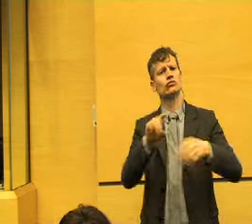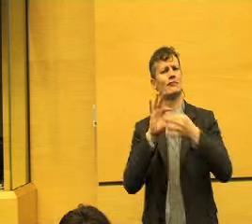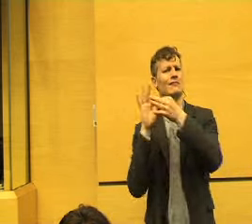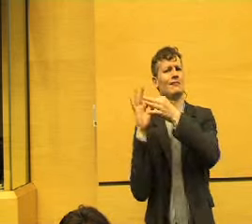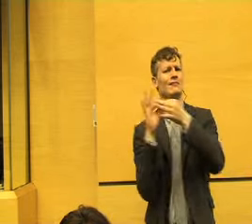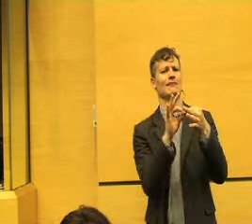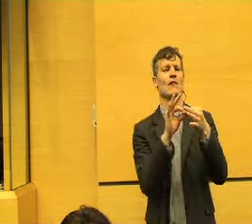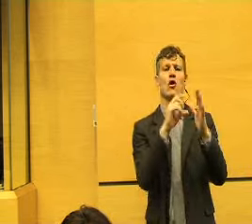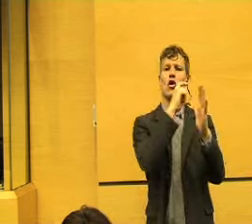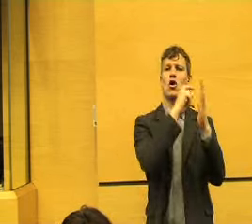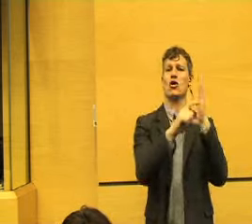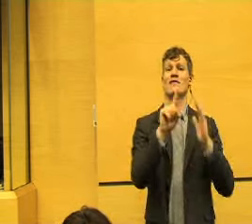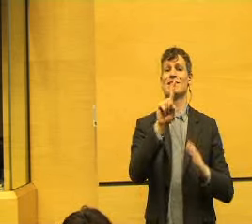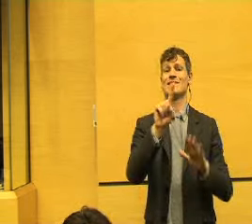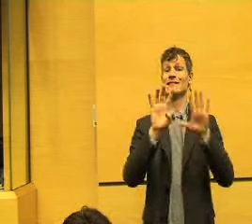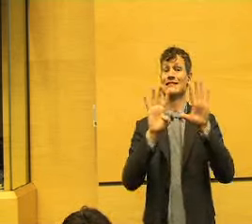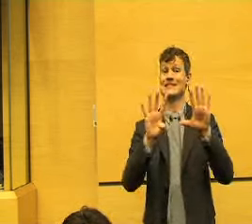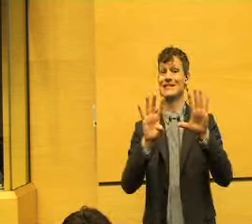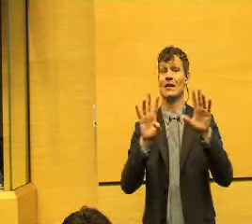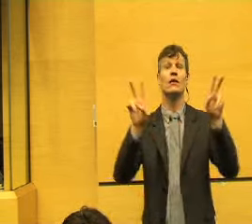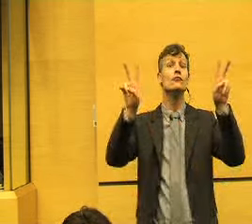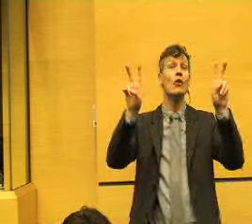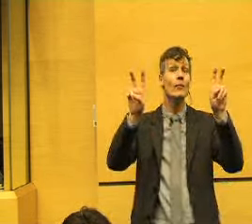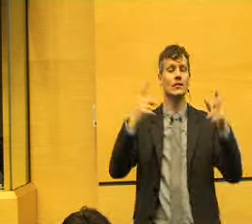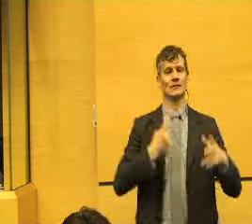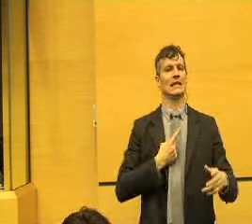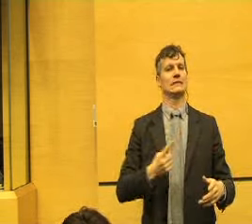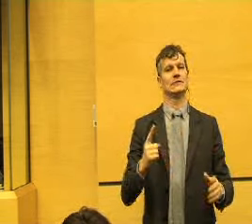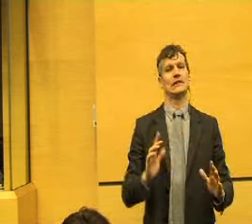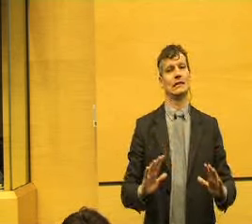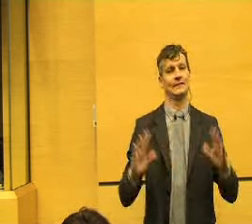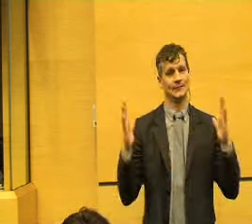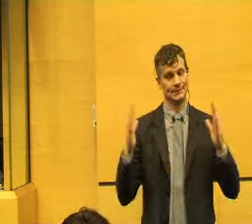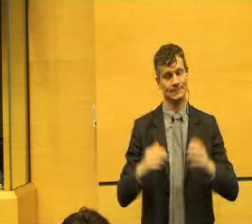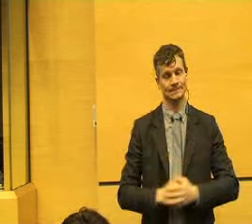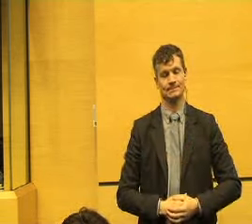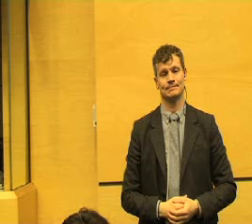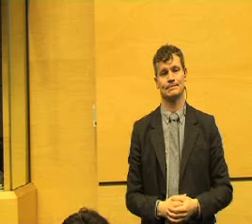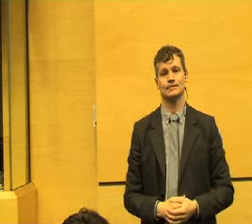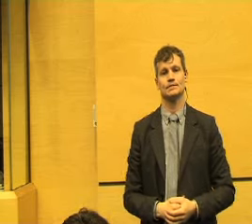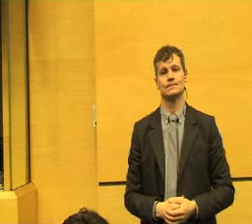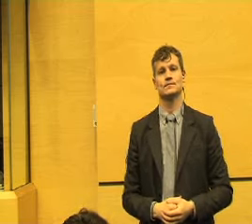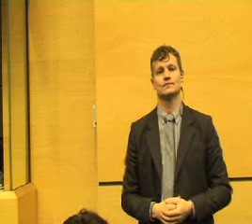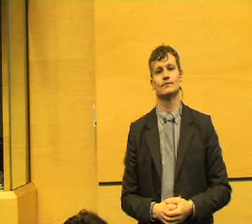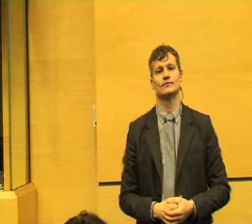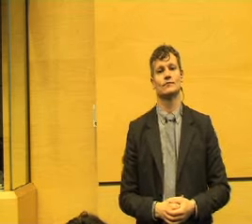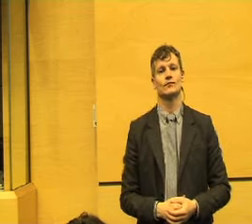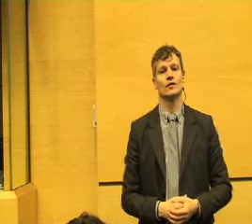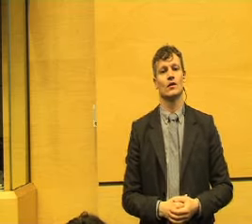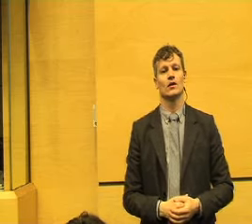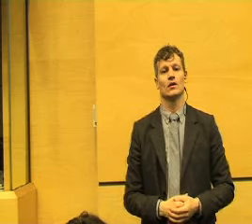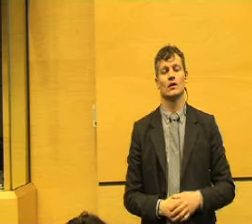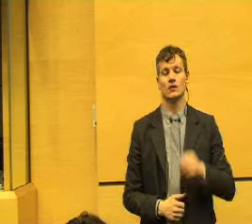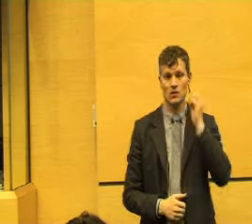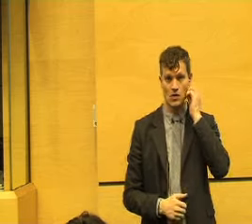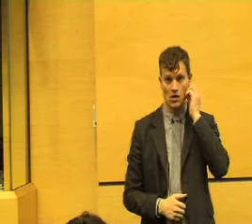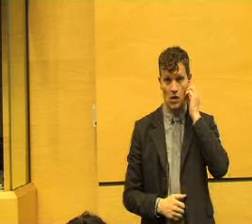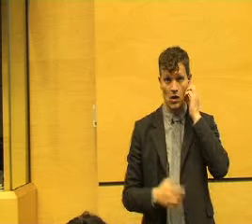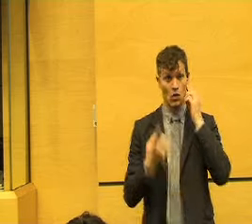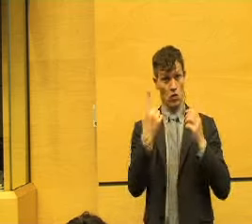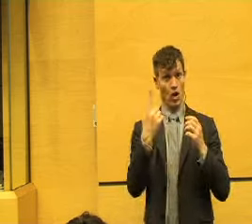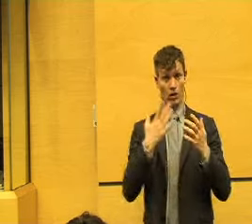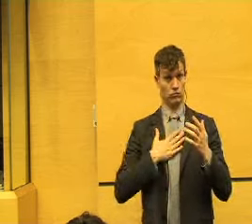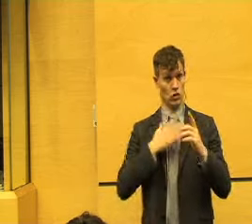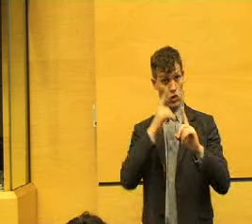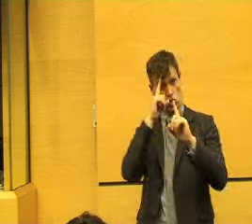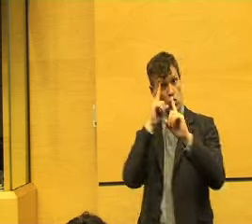19 on independent living. One of the end goals of empowering persons with disability is to enable